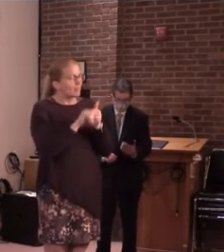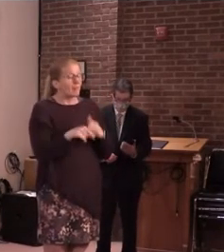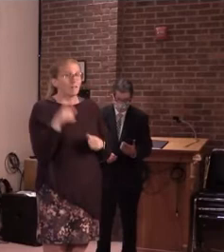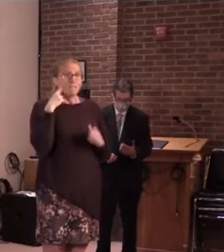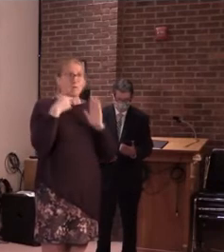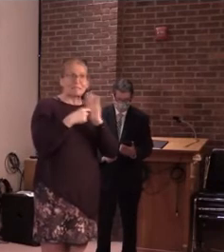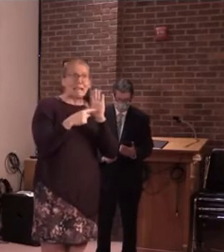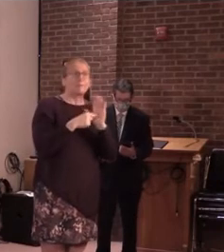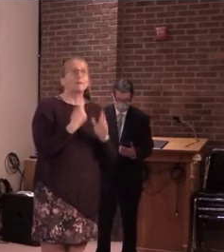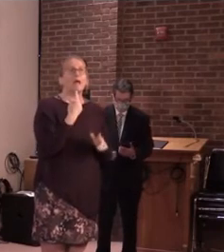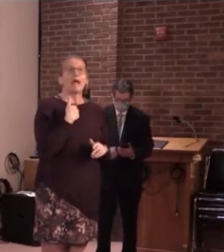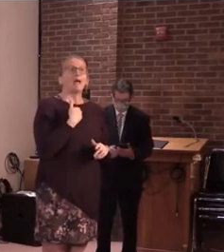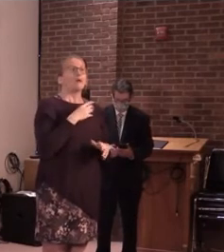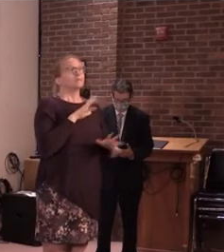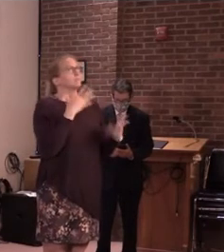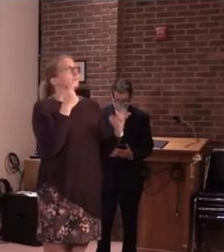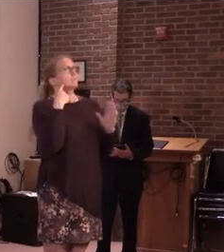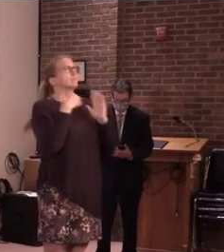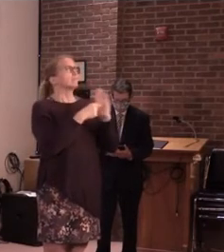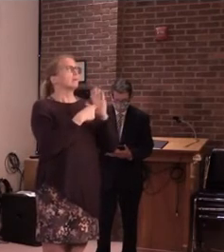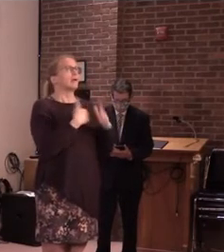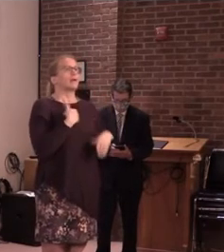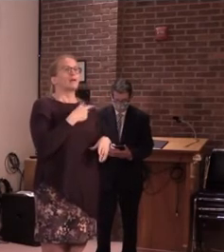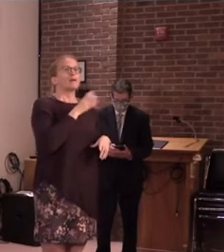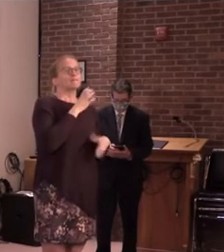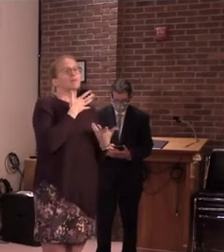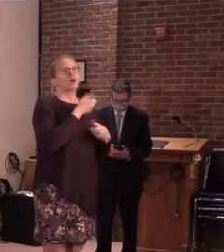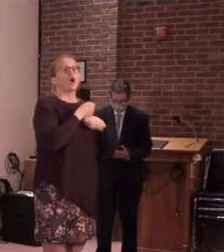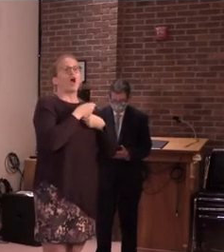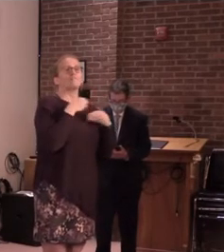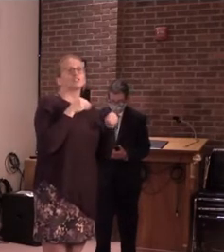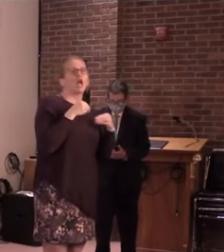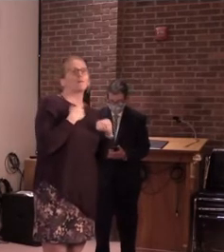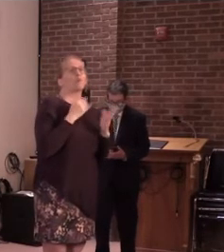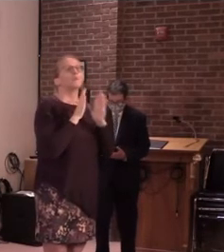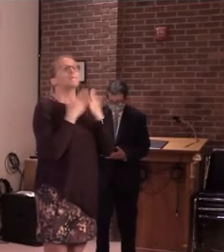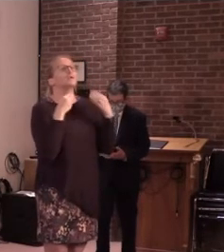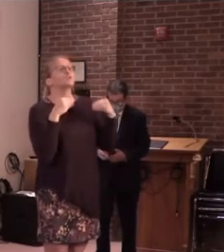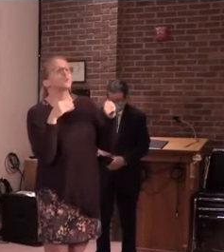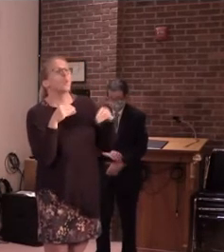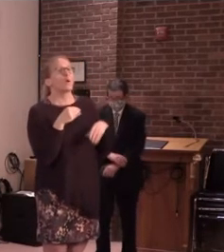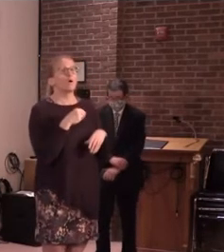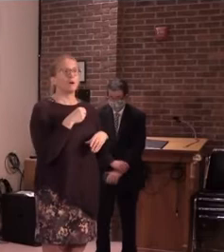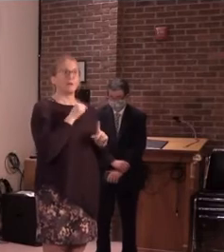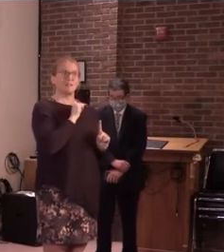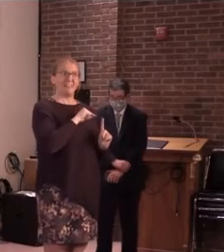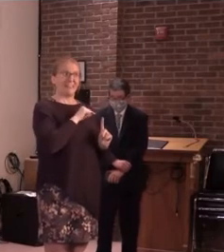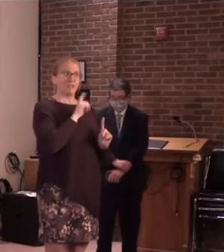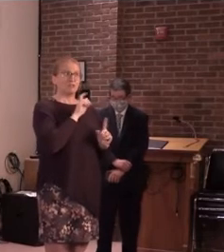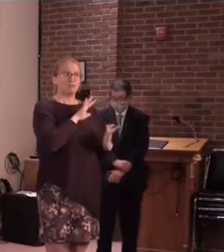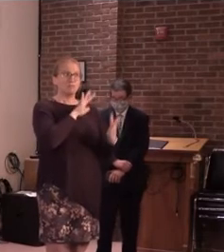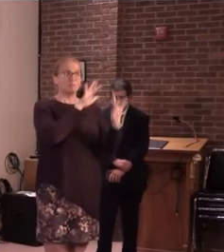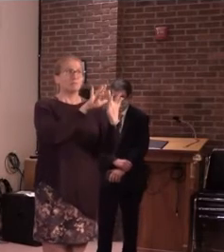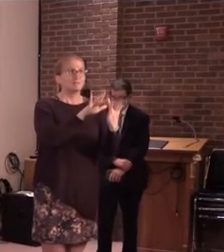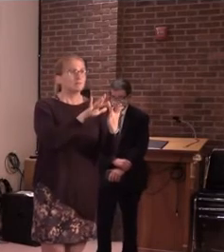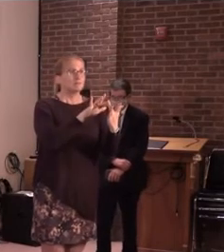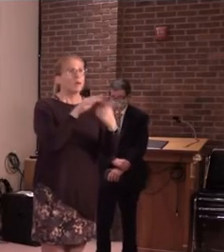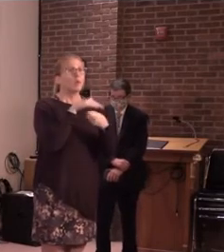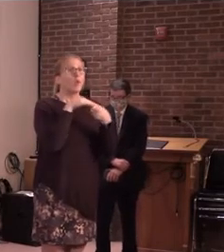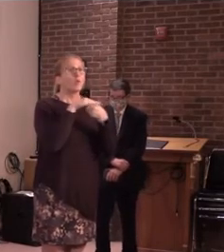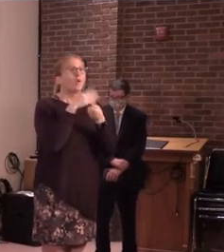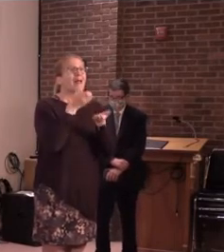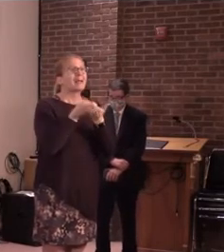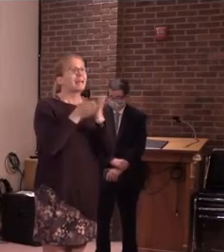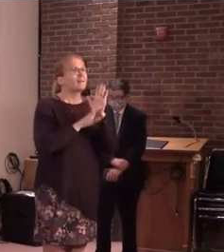a bookstore or something like that, they may be best served to check in with NVDA and the local economic development